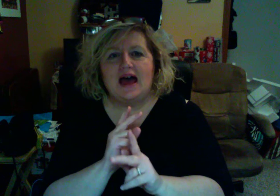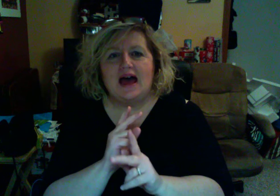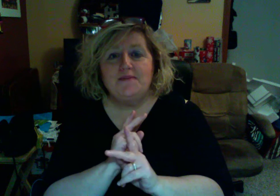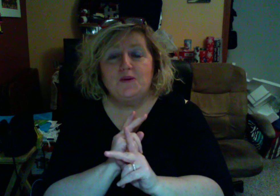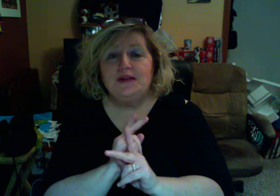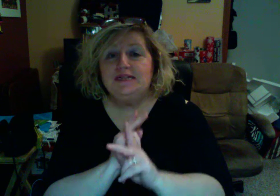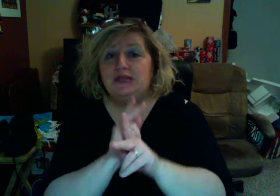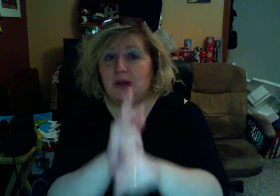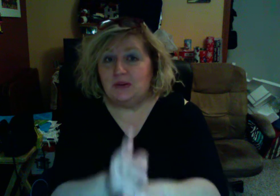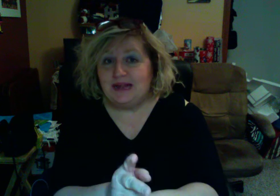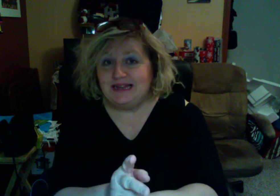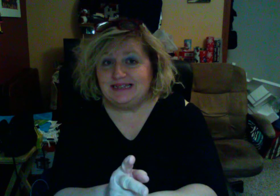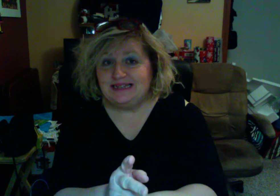I'm going to loan it,